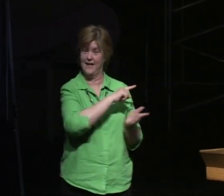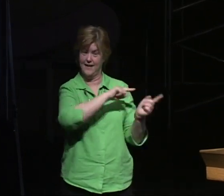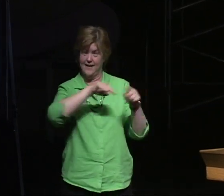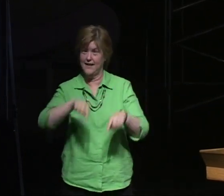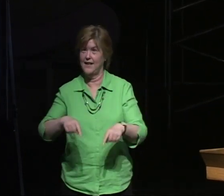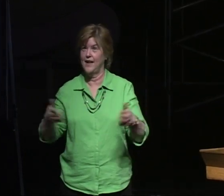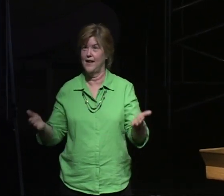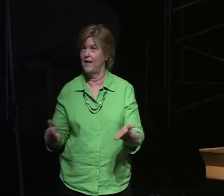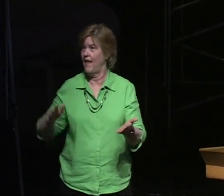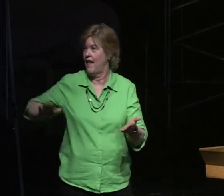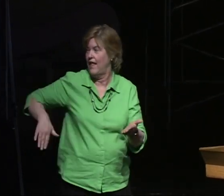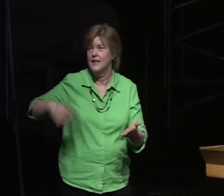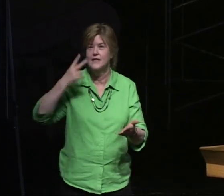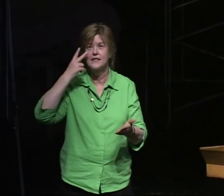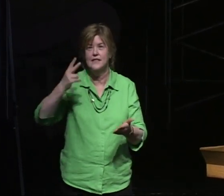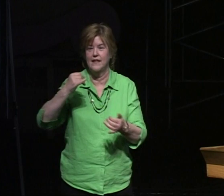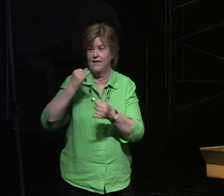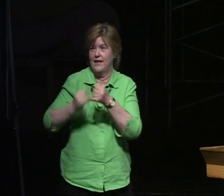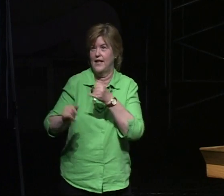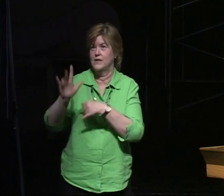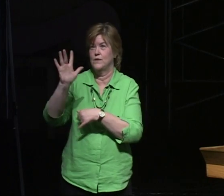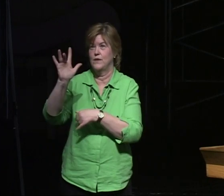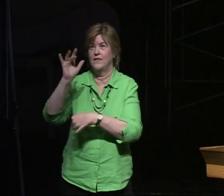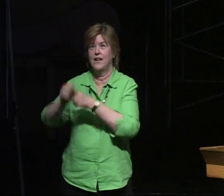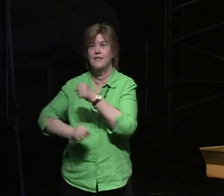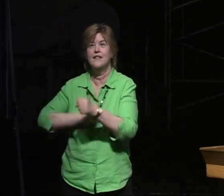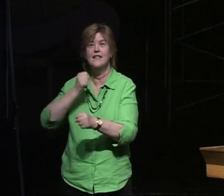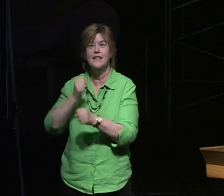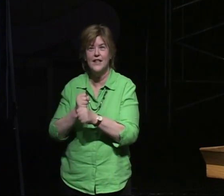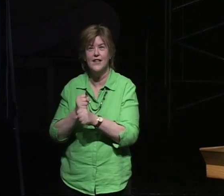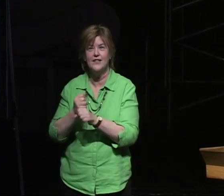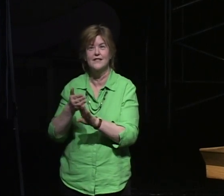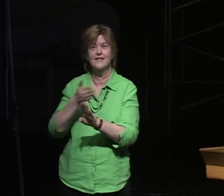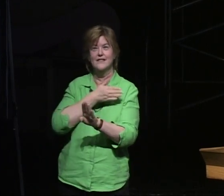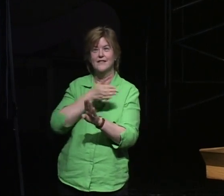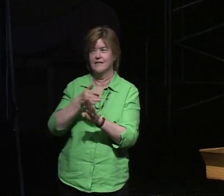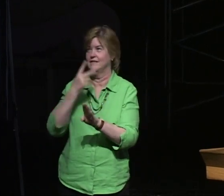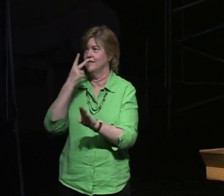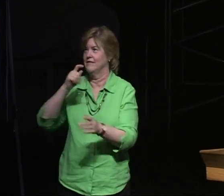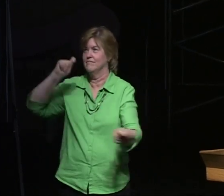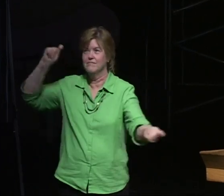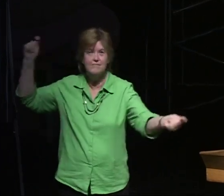history with NTID, and it's very nice that he could come here.